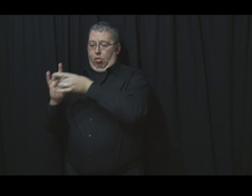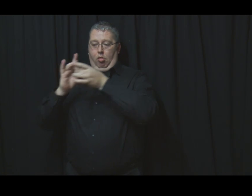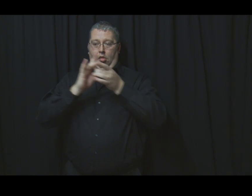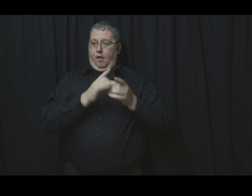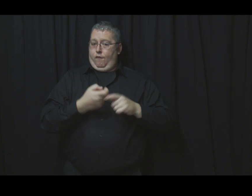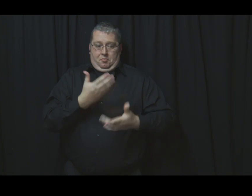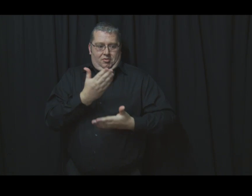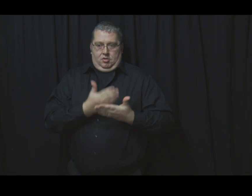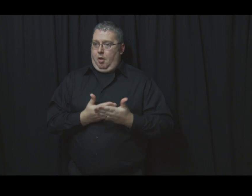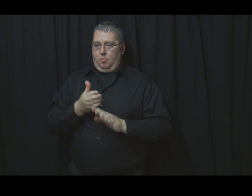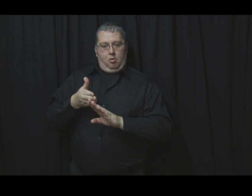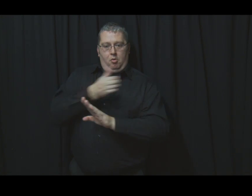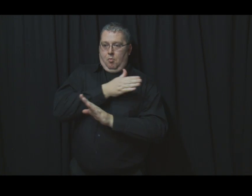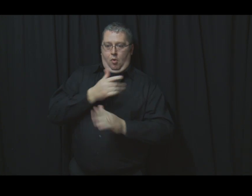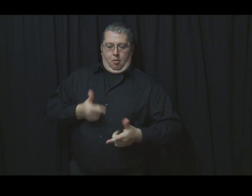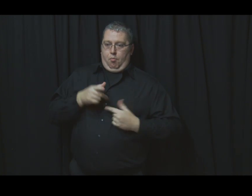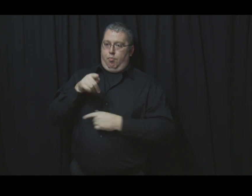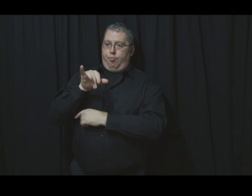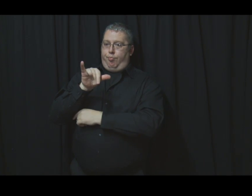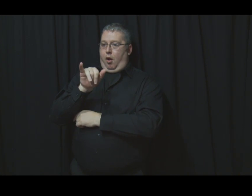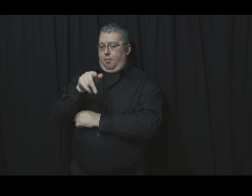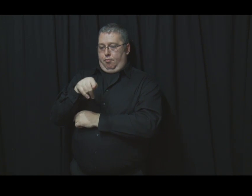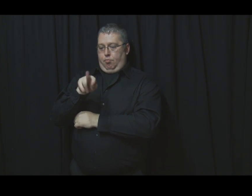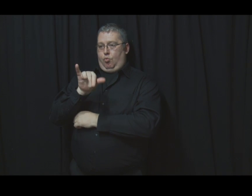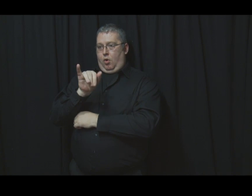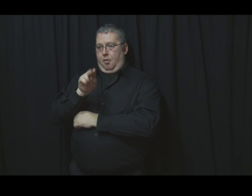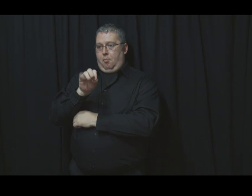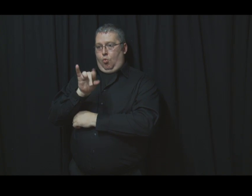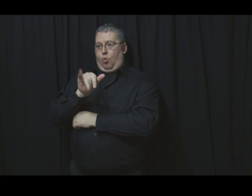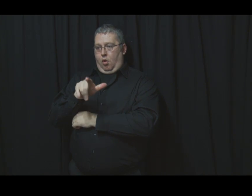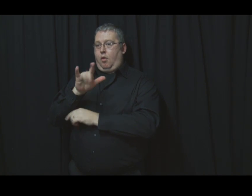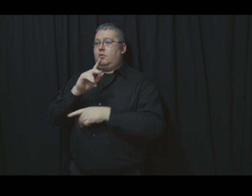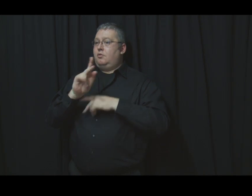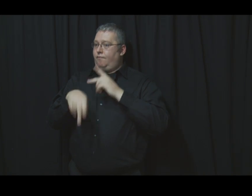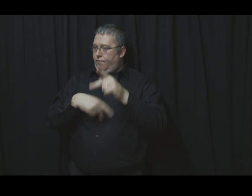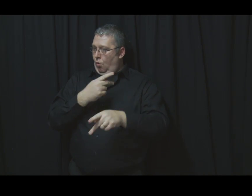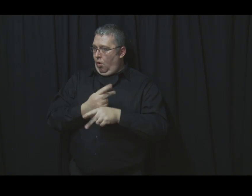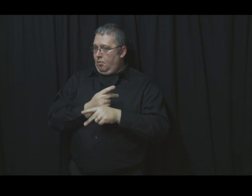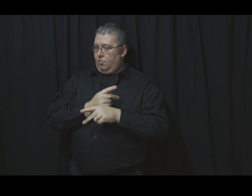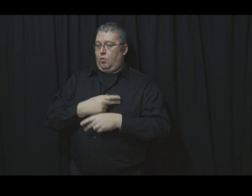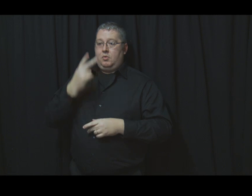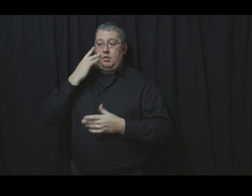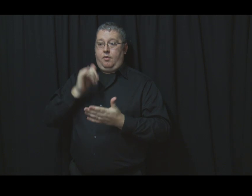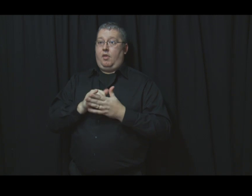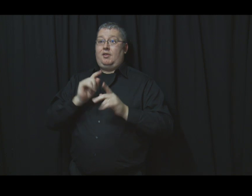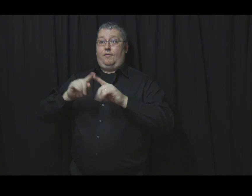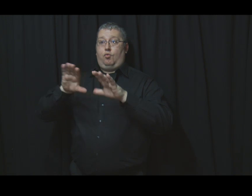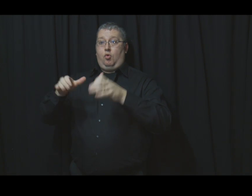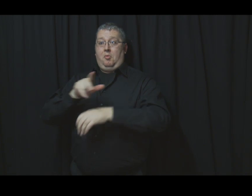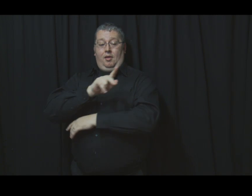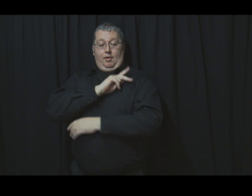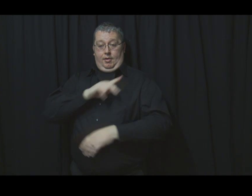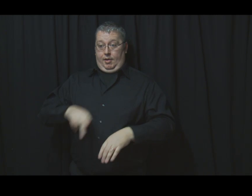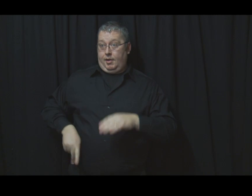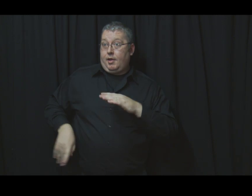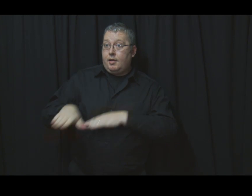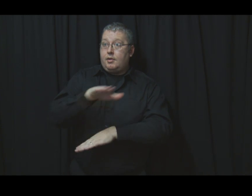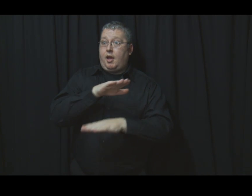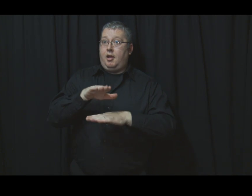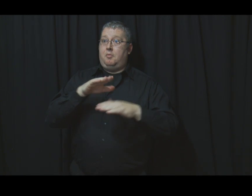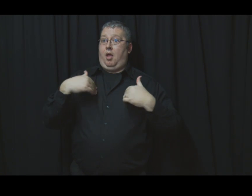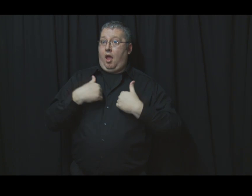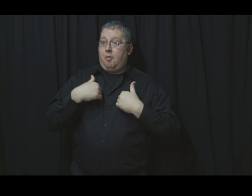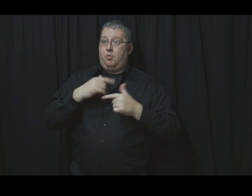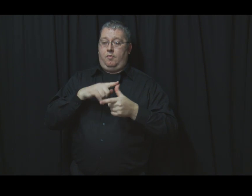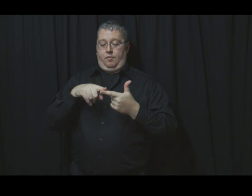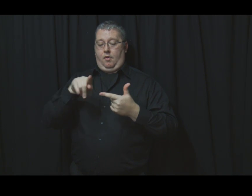form. Now, when you consider the classification system, kingdom, phylum, class, order, family, genus, species, we would say,